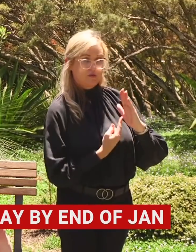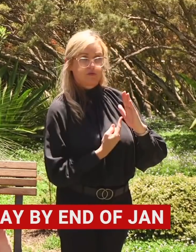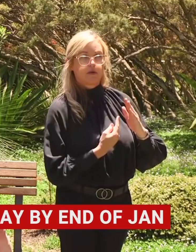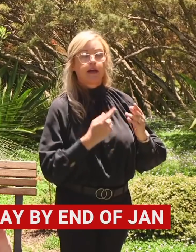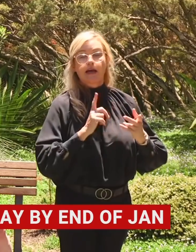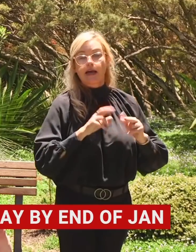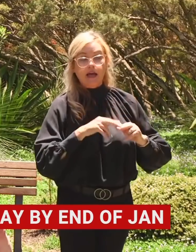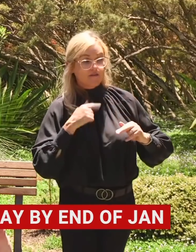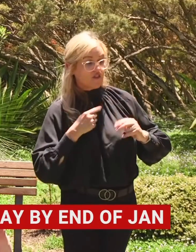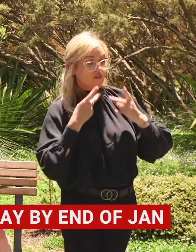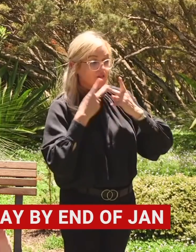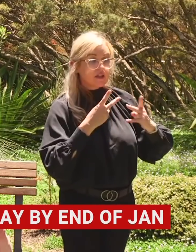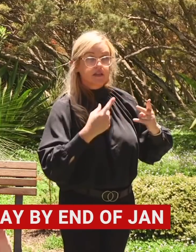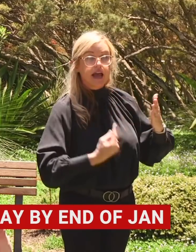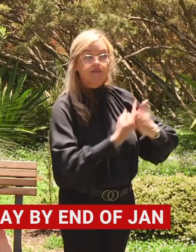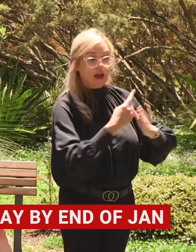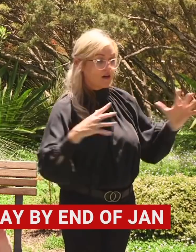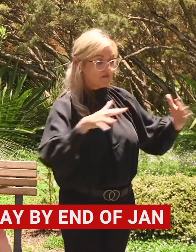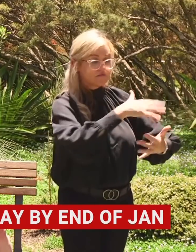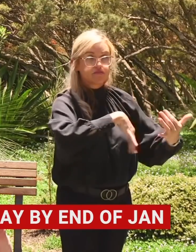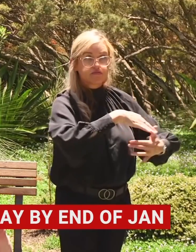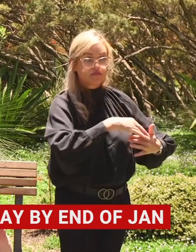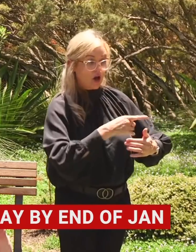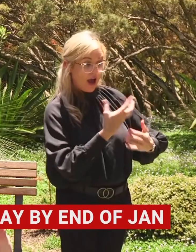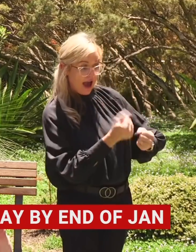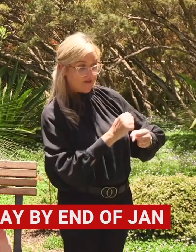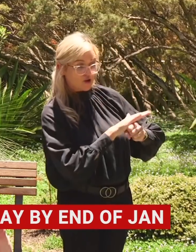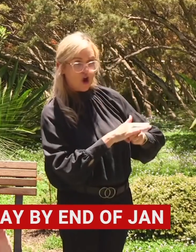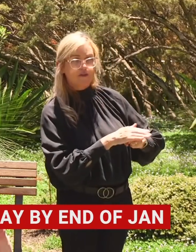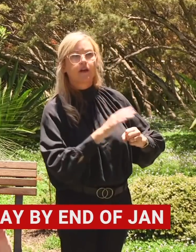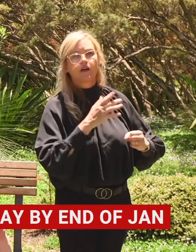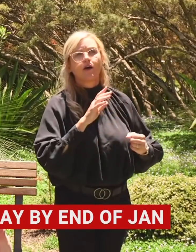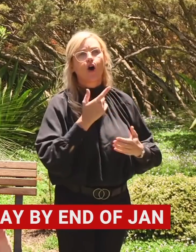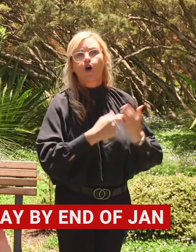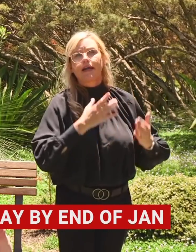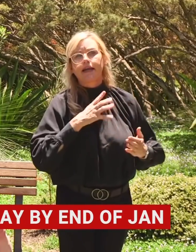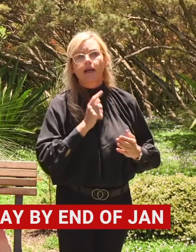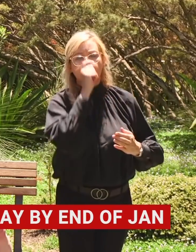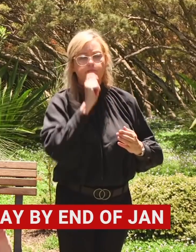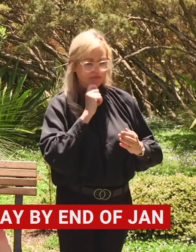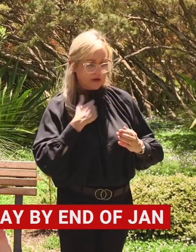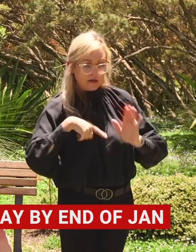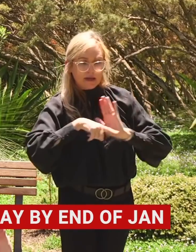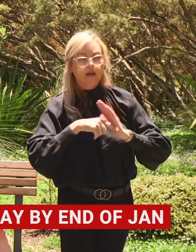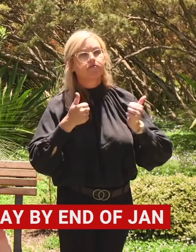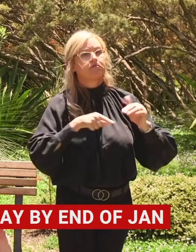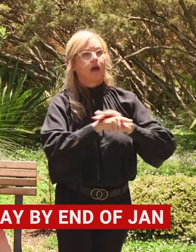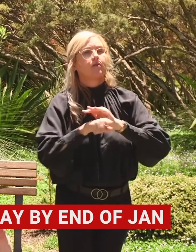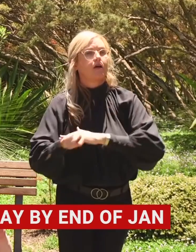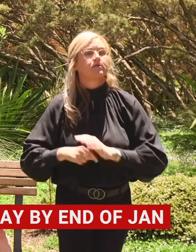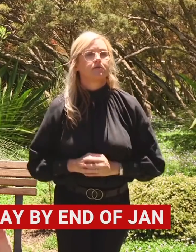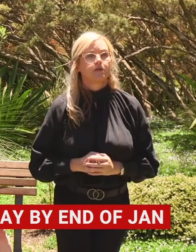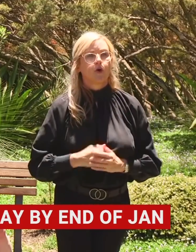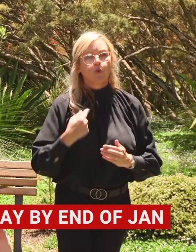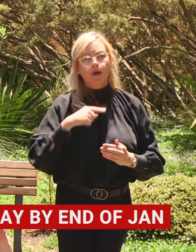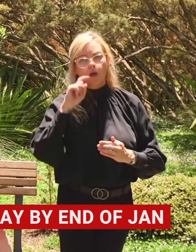test. It's sensible. It's not that complicated. We'll continue to work very closely with health. We'll work through those